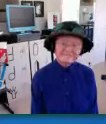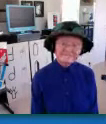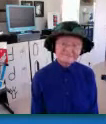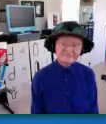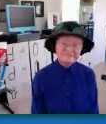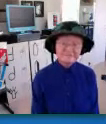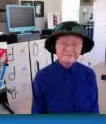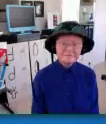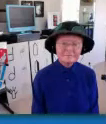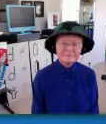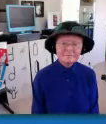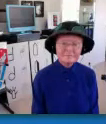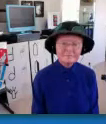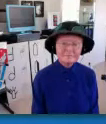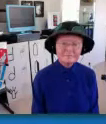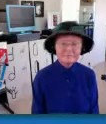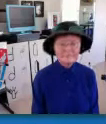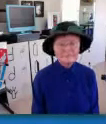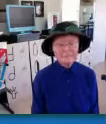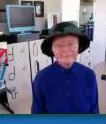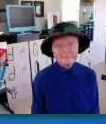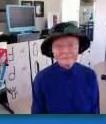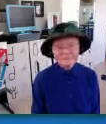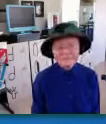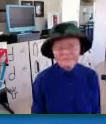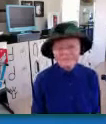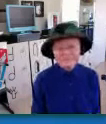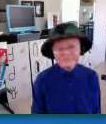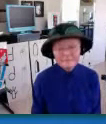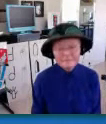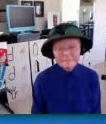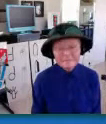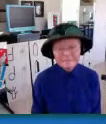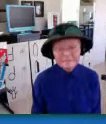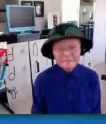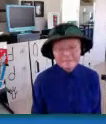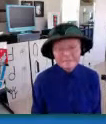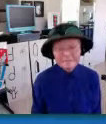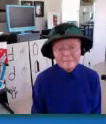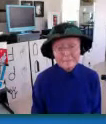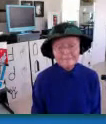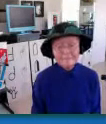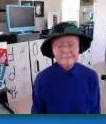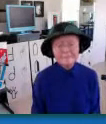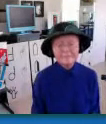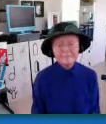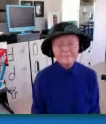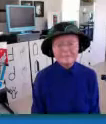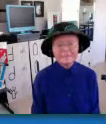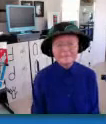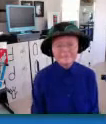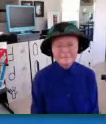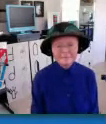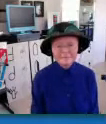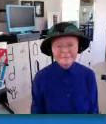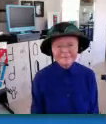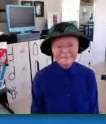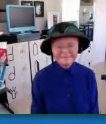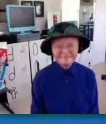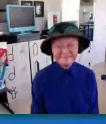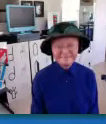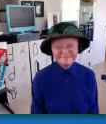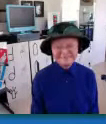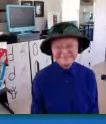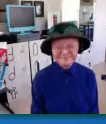Now this is the problem, or okay, how do I say? Sign writing is a wonderful writing system, and it is